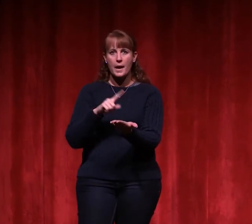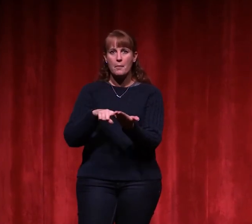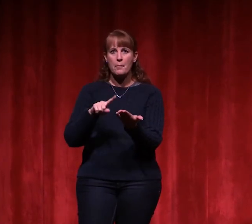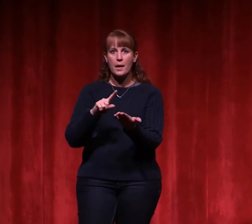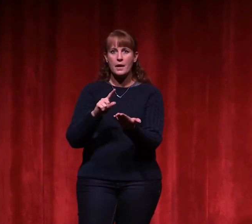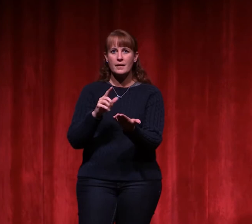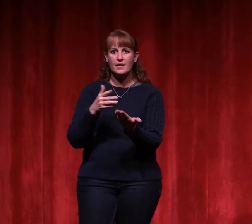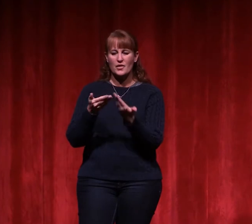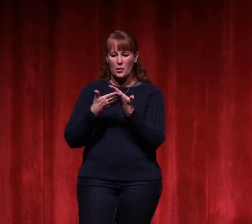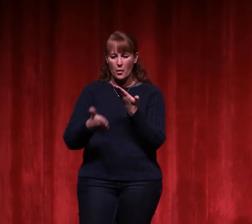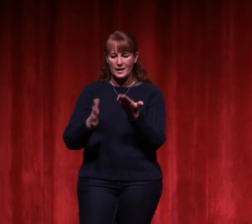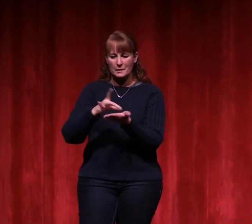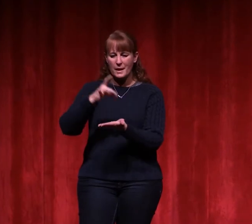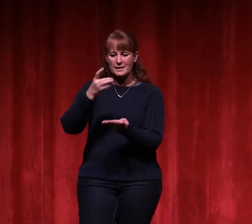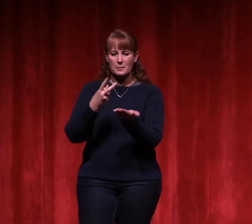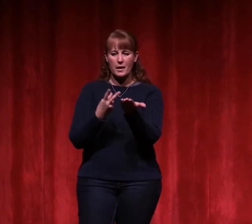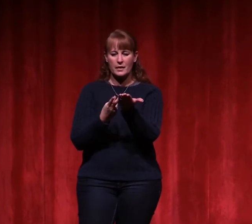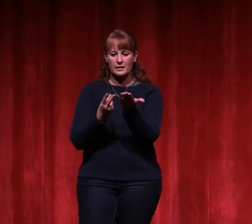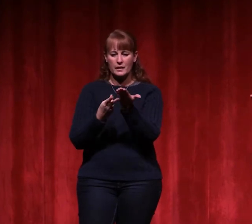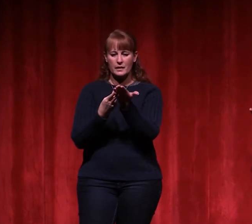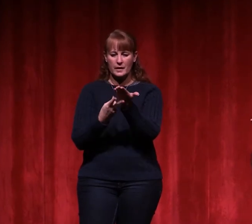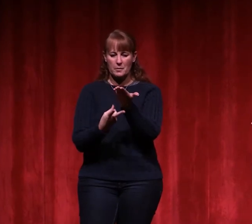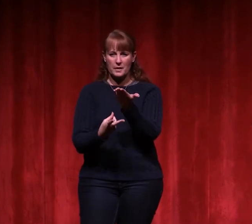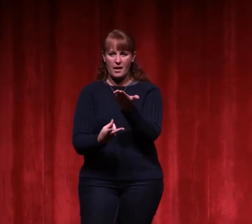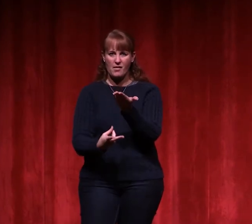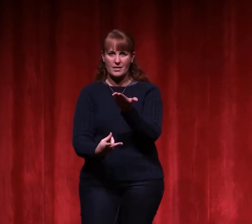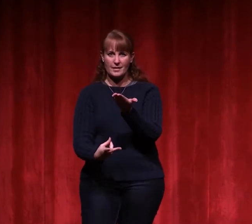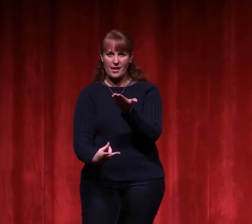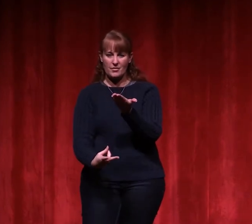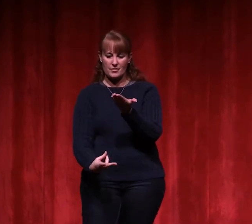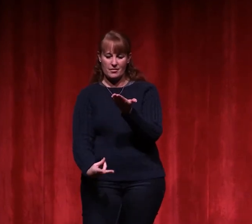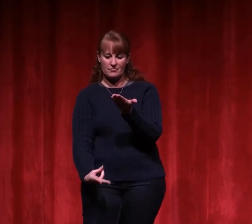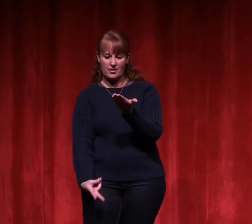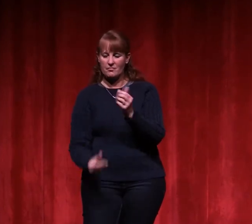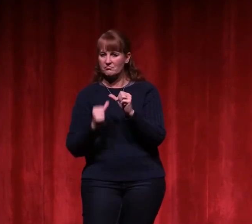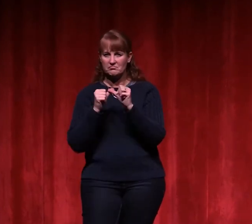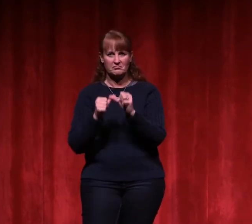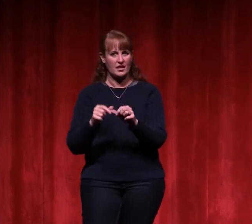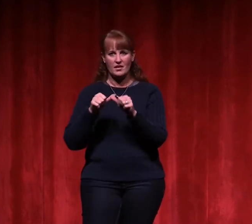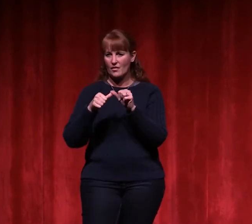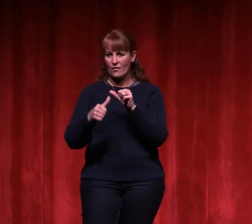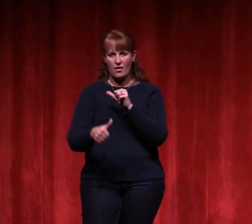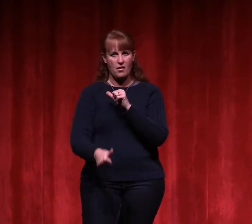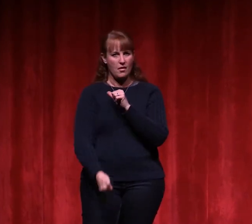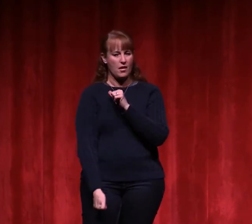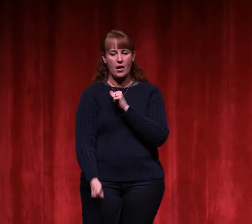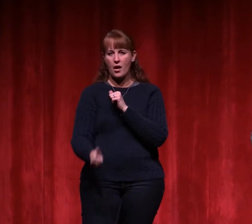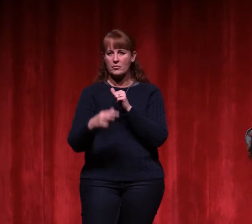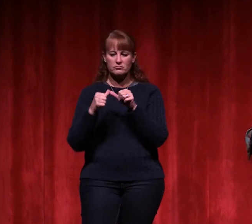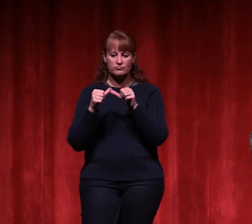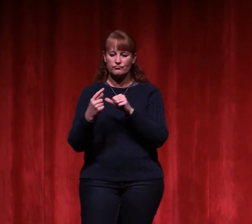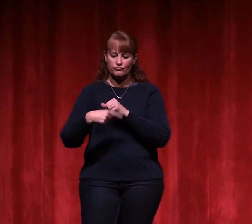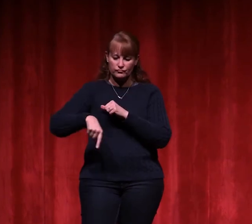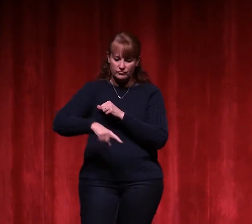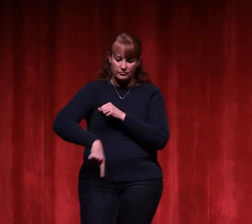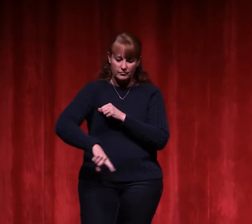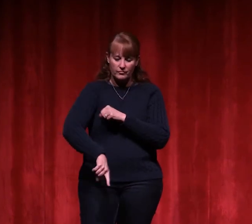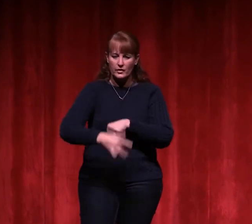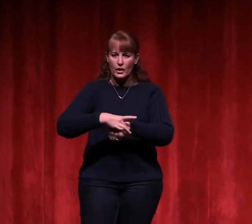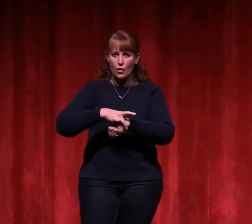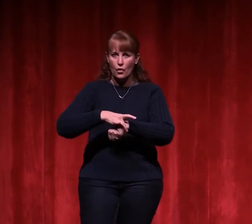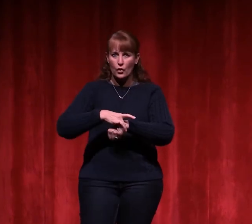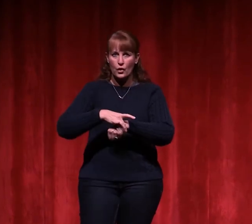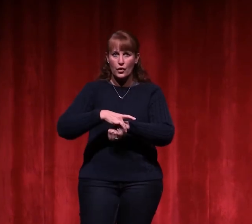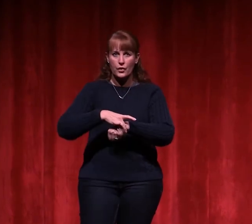the rest of me kept going in the same trajectory. Down, down, down. I flew into the earth.